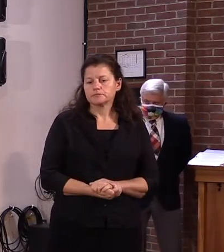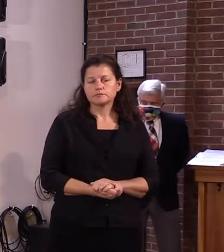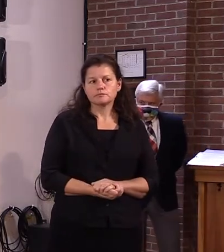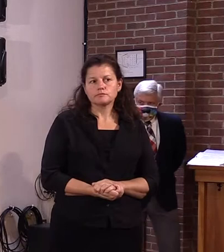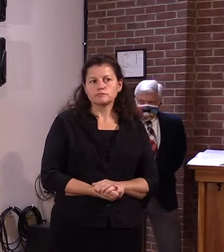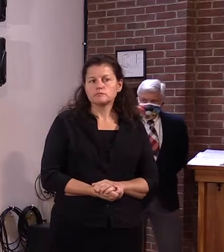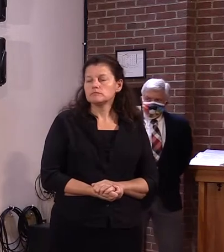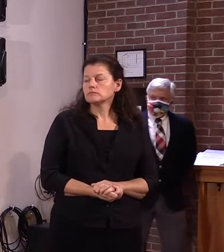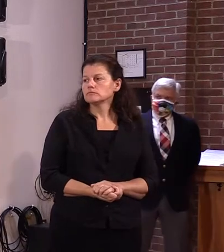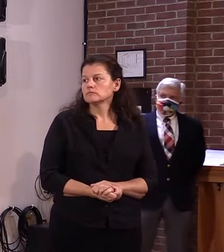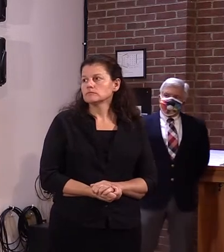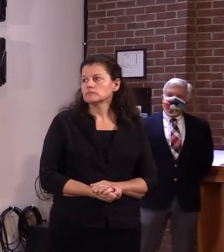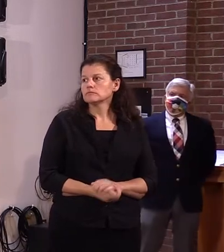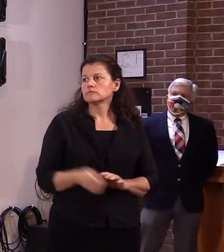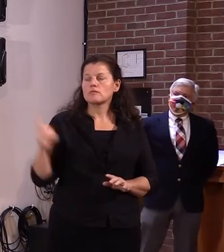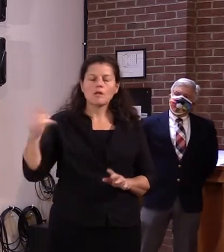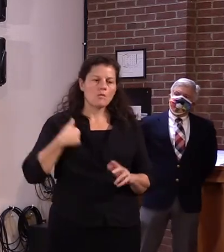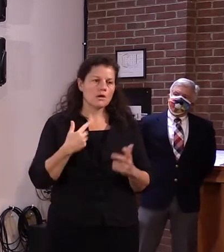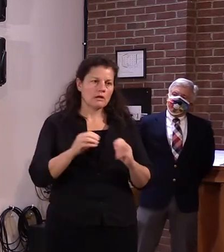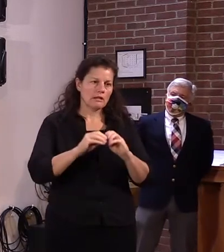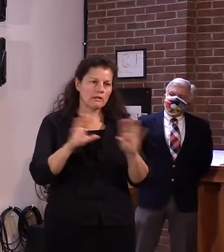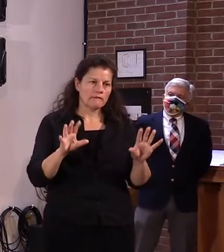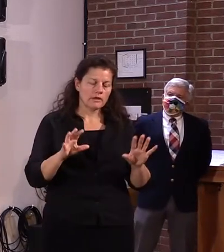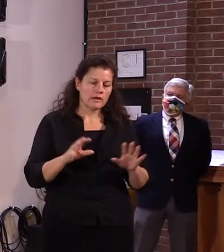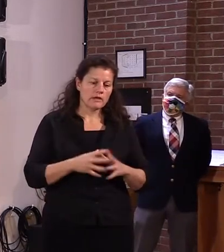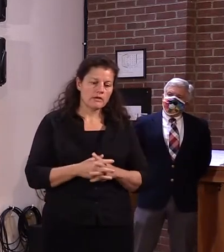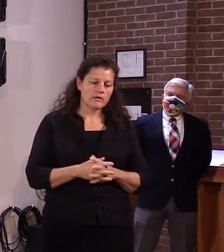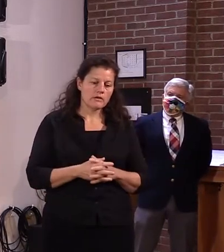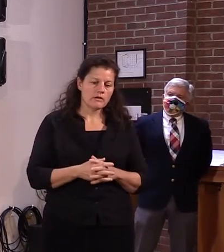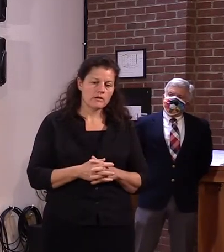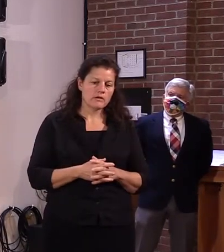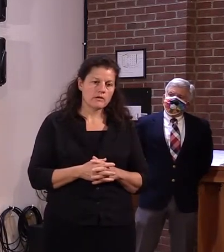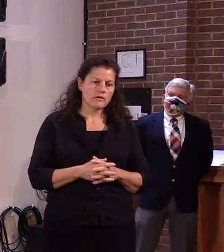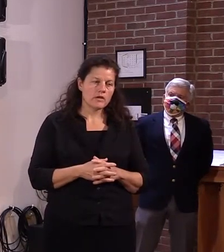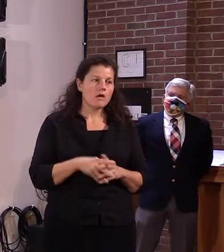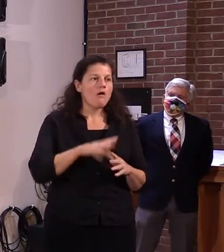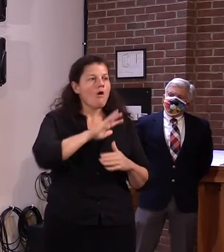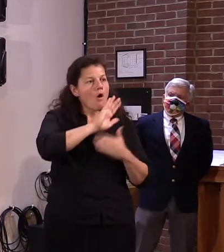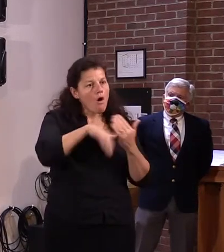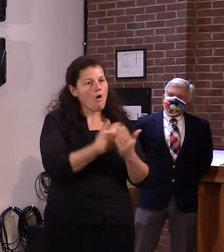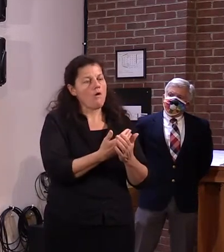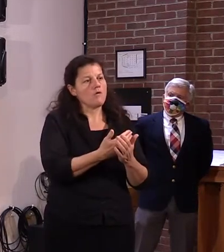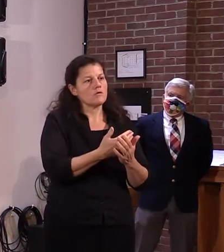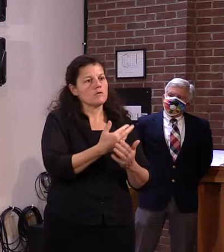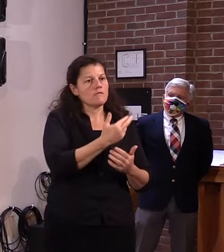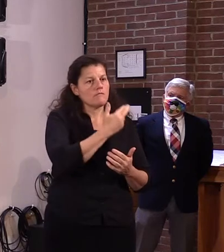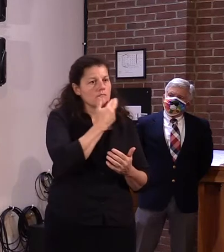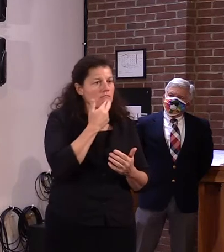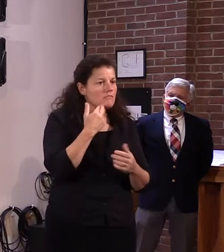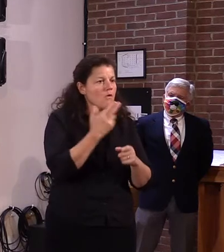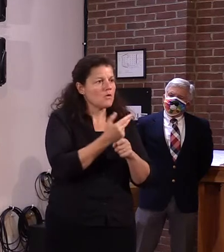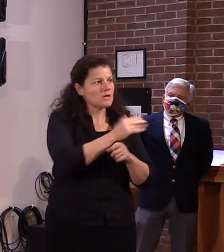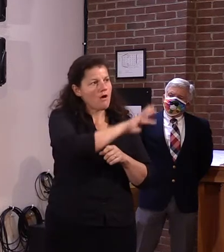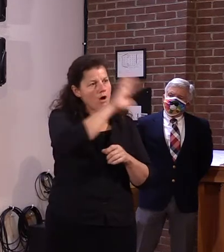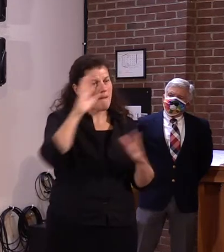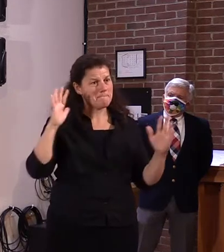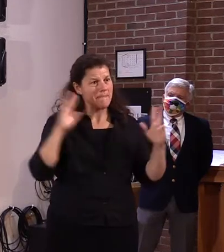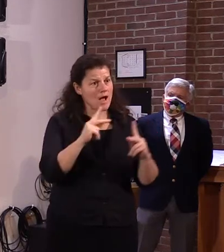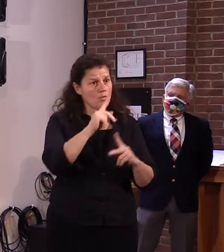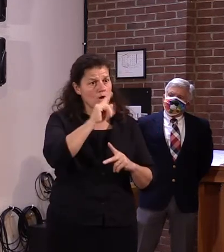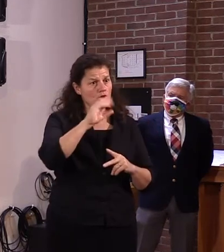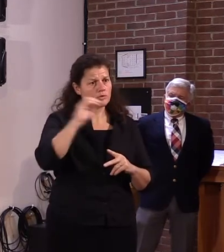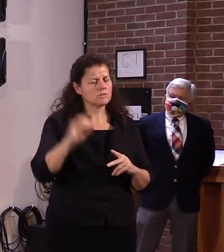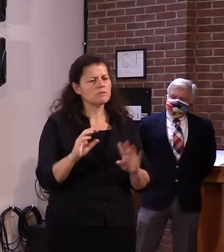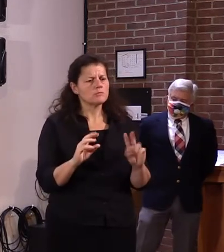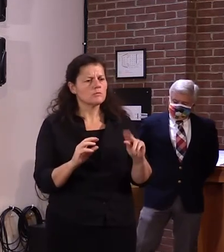Just to, as well, to clarify, the entire hospitality sector is not back at 100%.